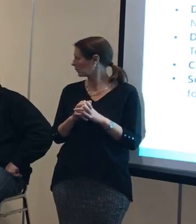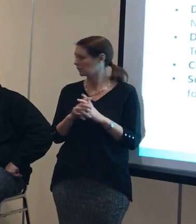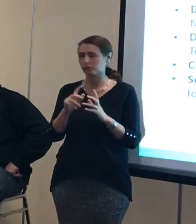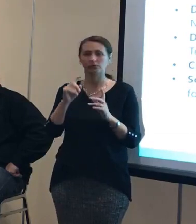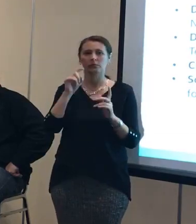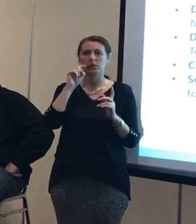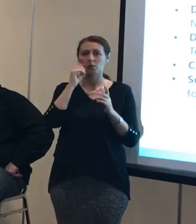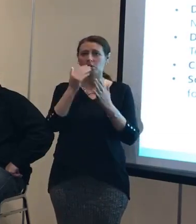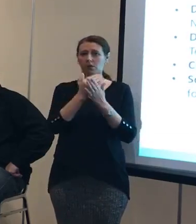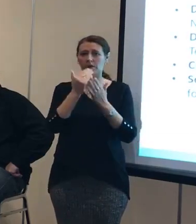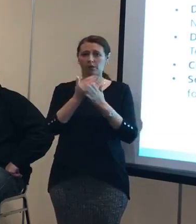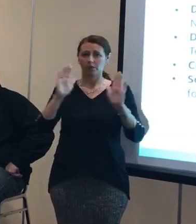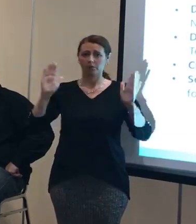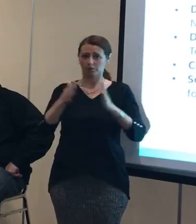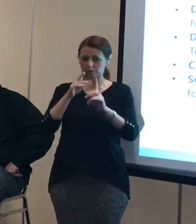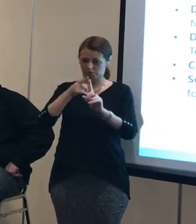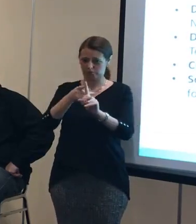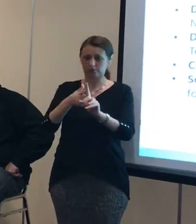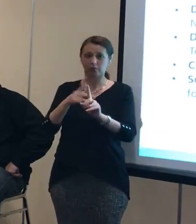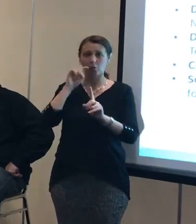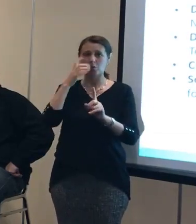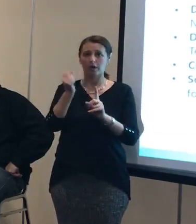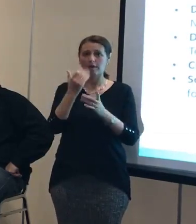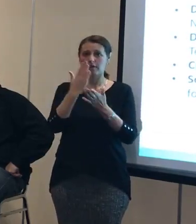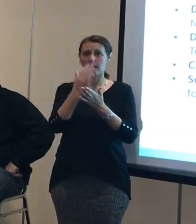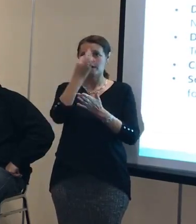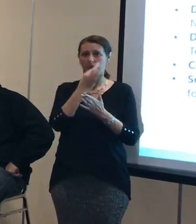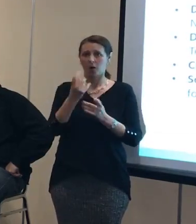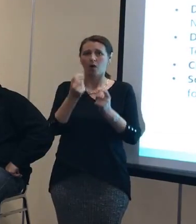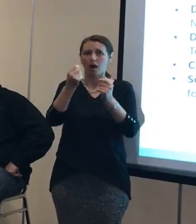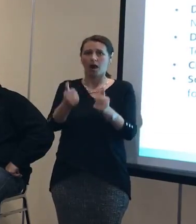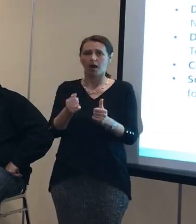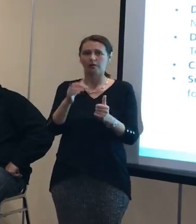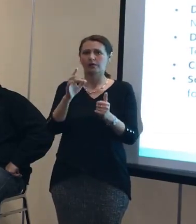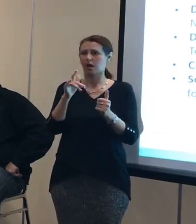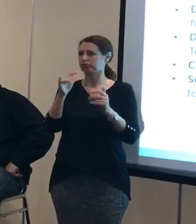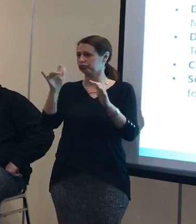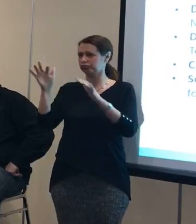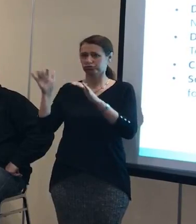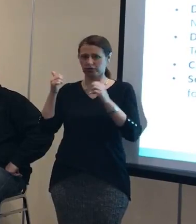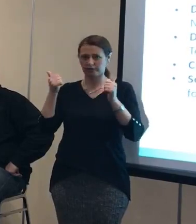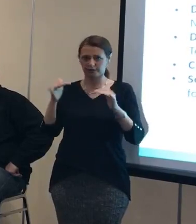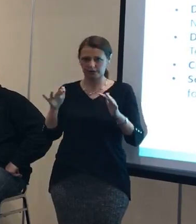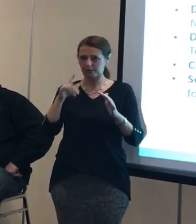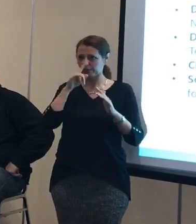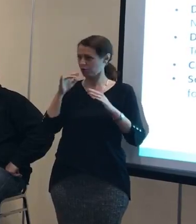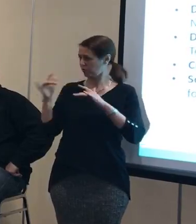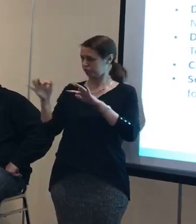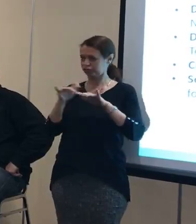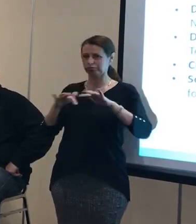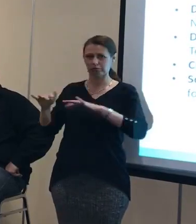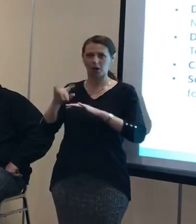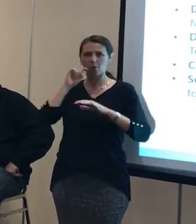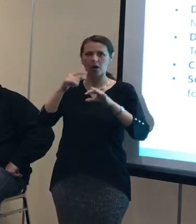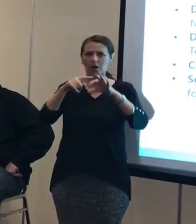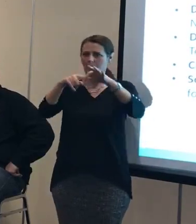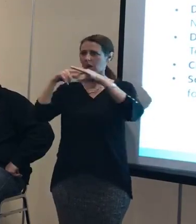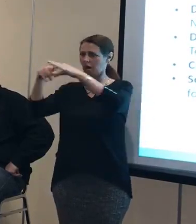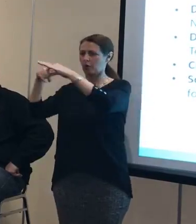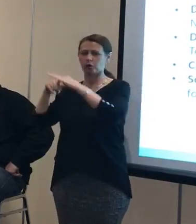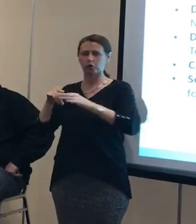Now, we're going to keep this fairly short and sharp. We will have half an hour after Formel leaves and all these people will be sticking around. So we won't do questions from the